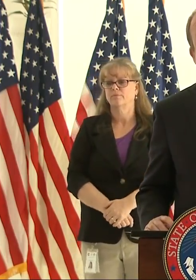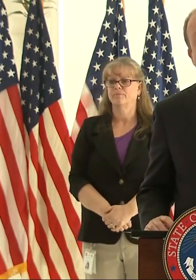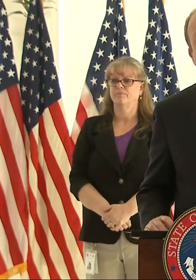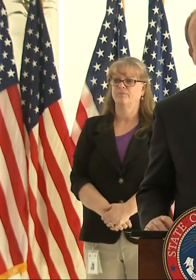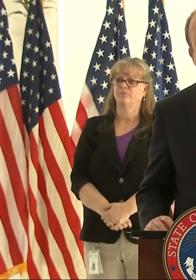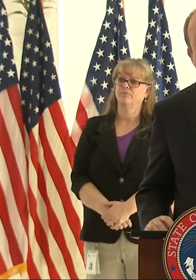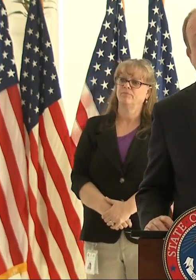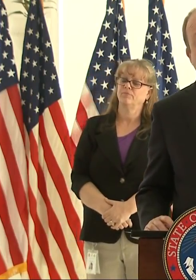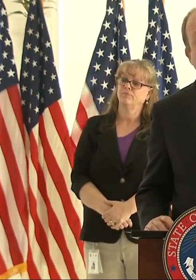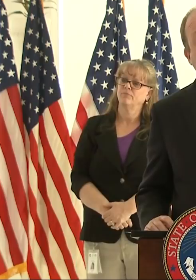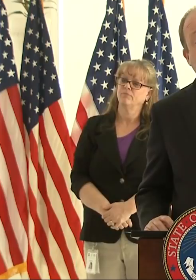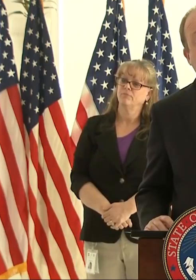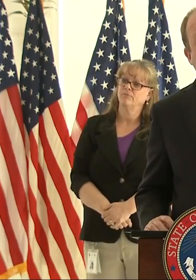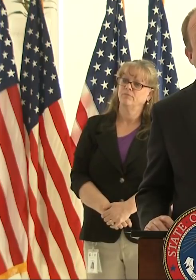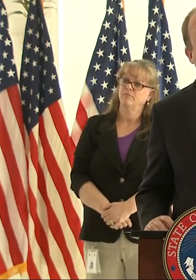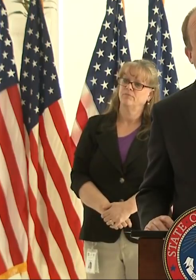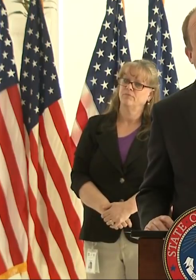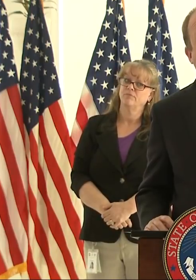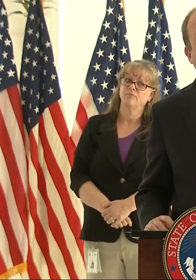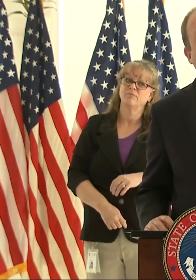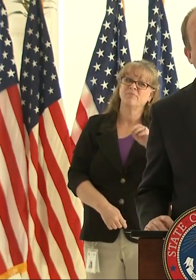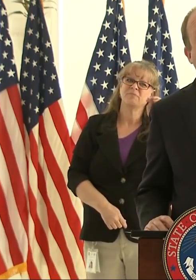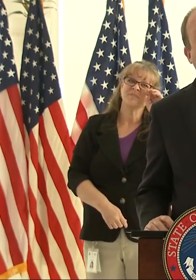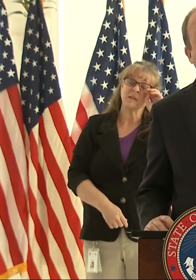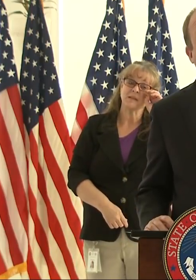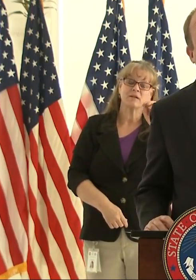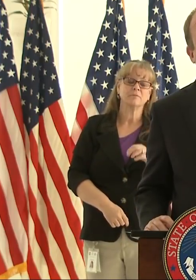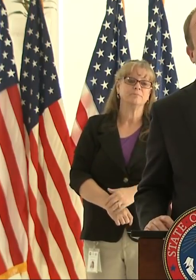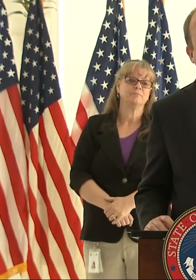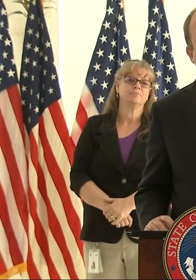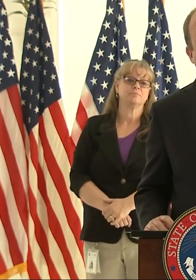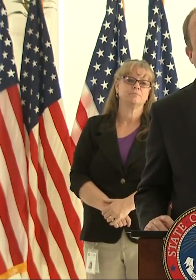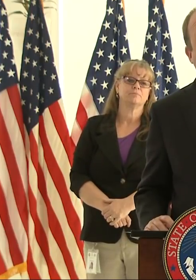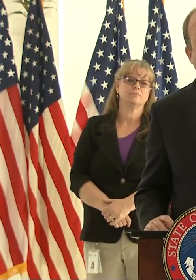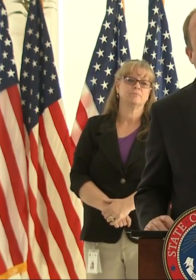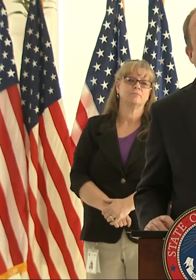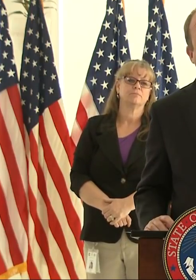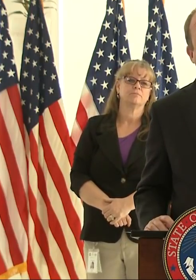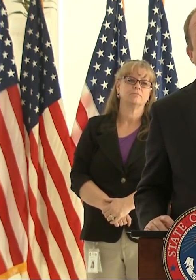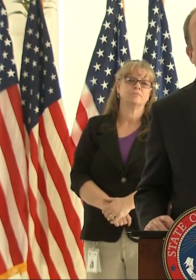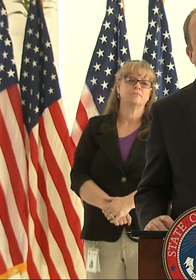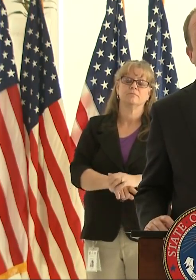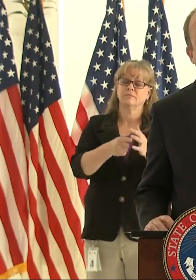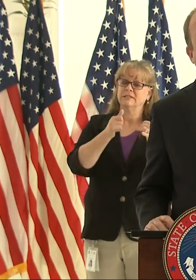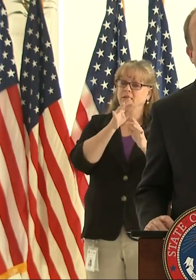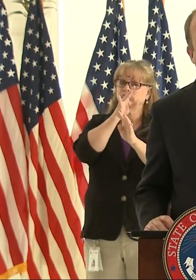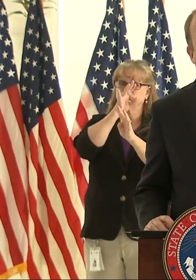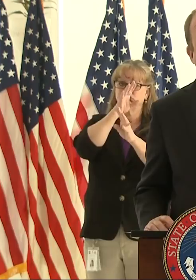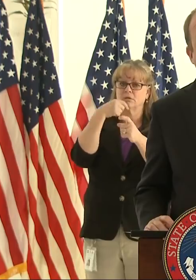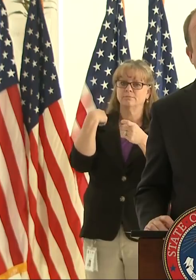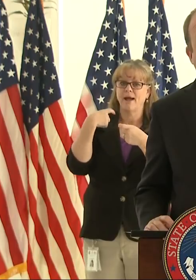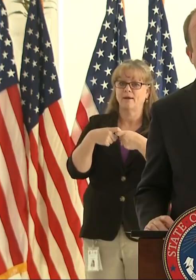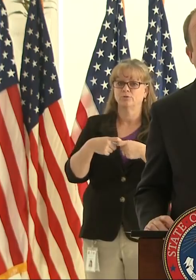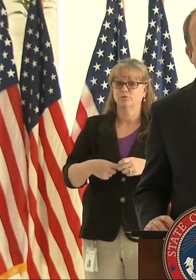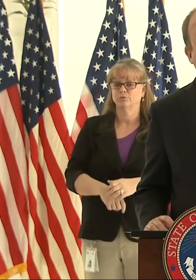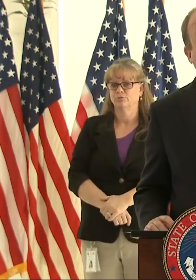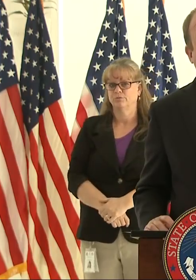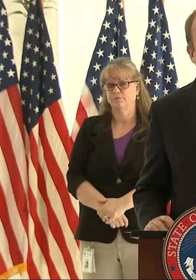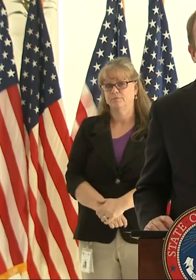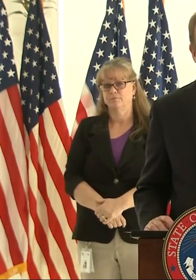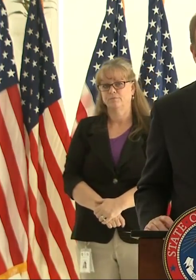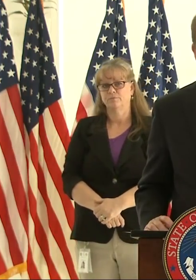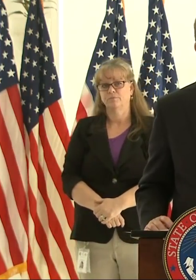de toda la gente que vive en Colorado, incluido nuestros refugiados y inmigrantes